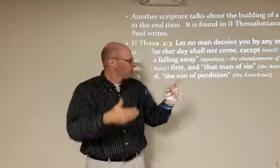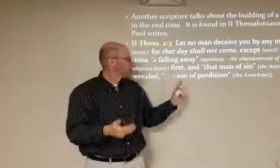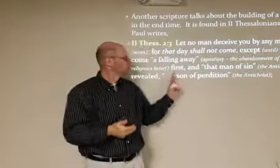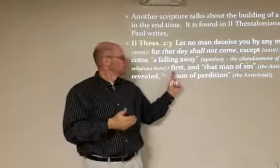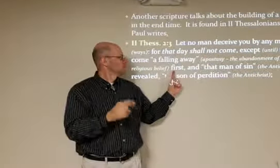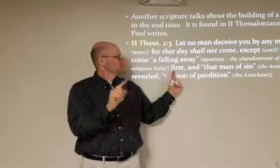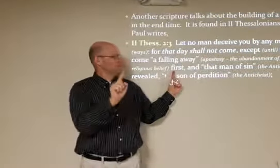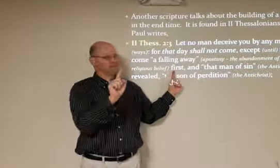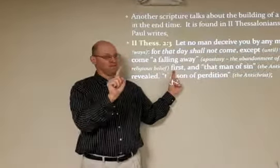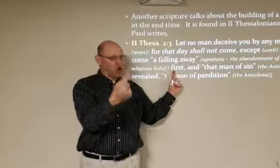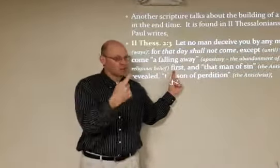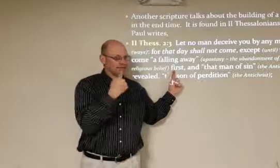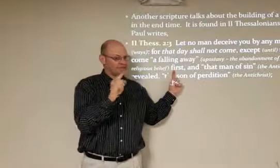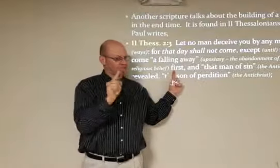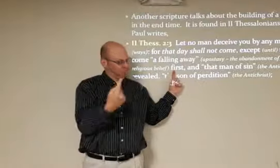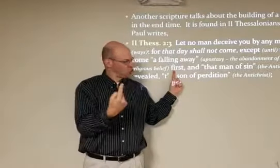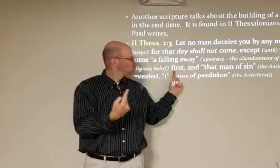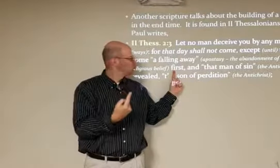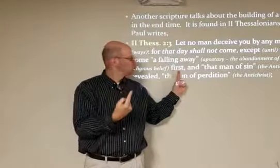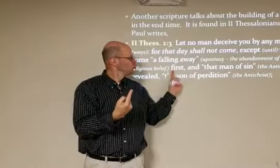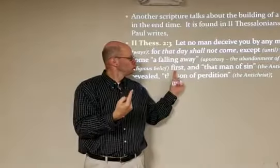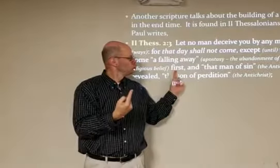I'm going to keep going as I explain. It says first.